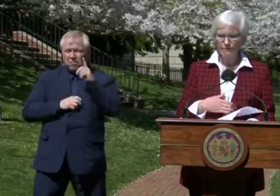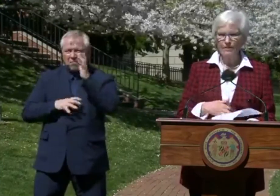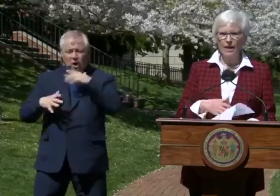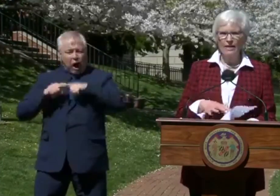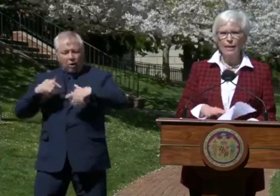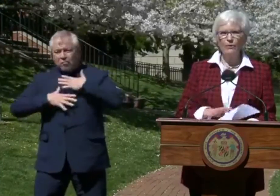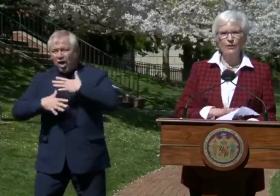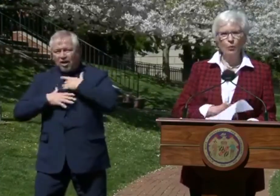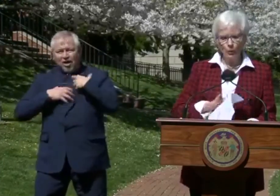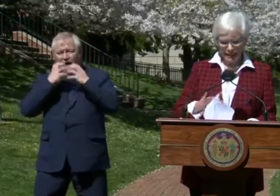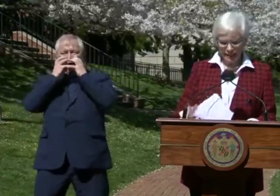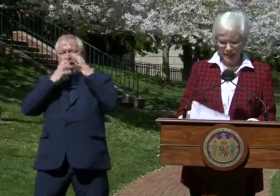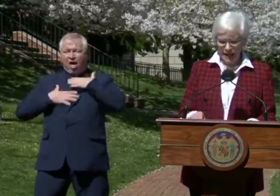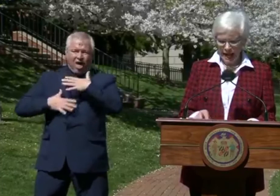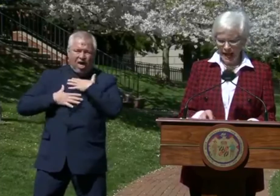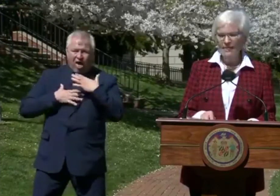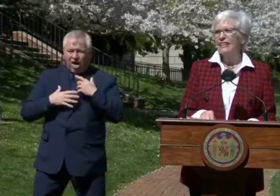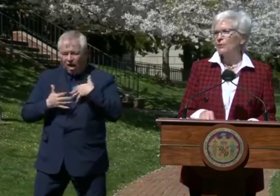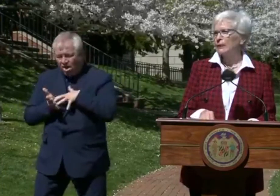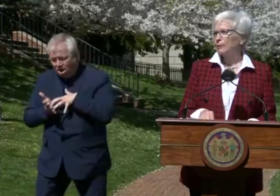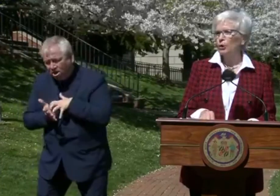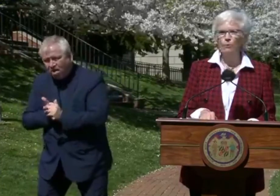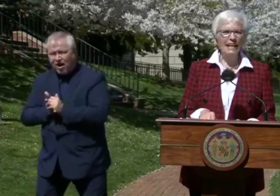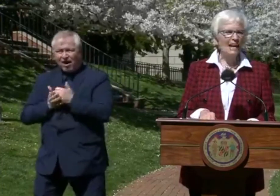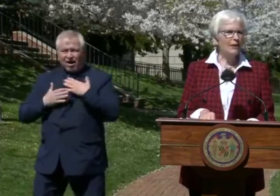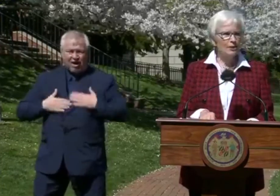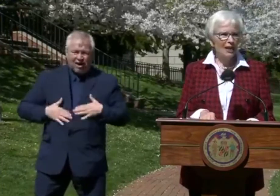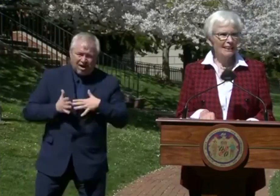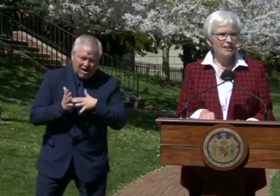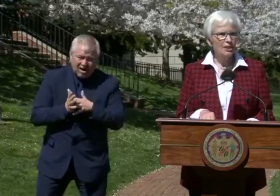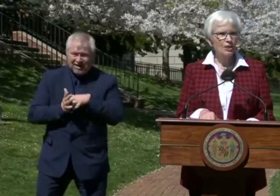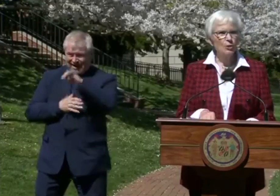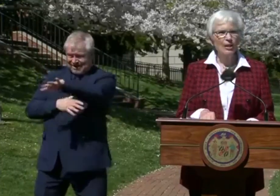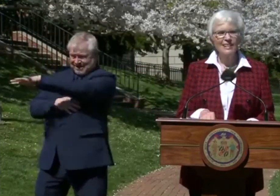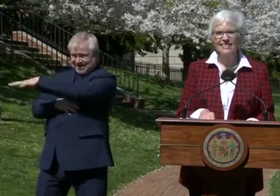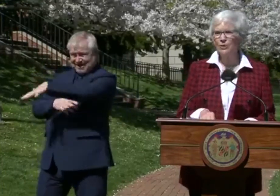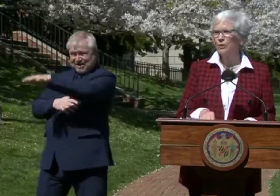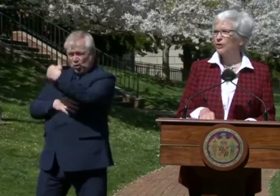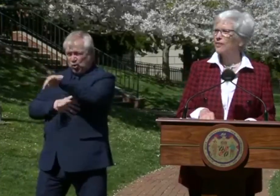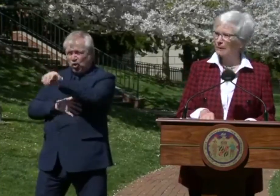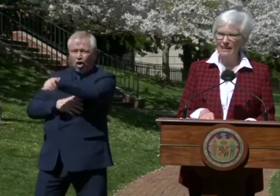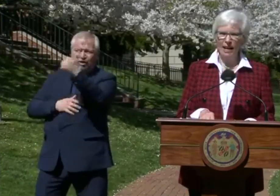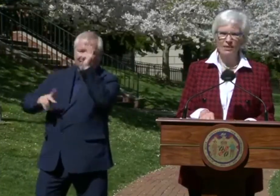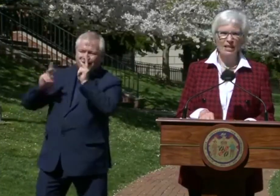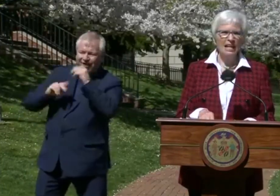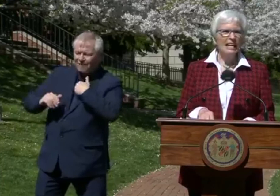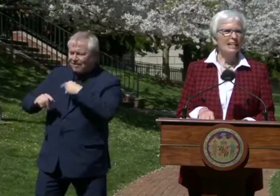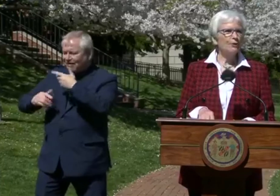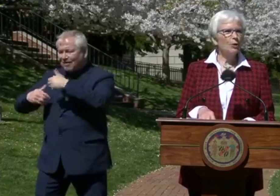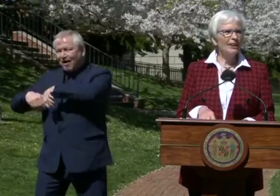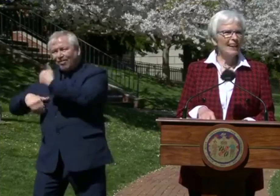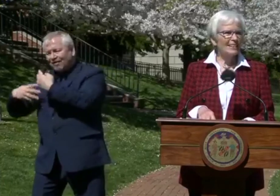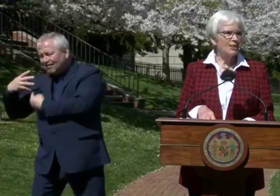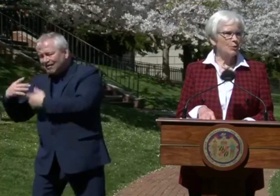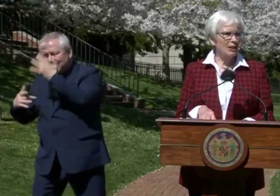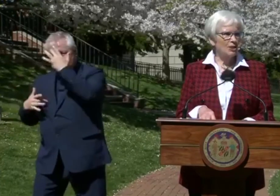properly. They will feel weak. These are people who may have underlying conditions, or as I said earlier, they may not. If you